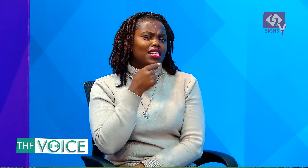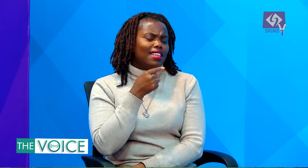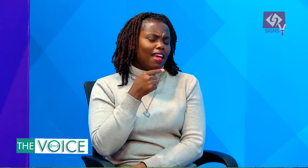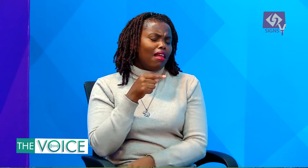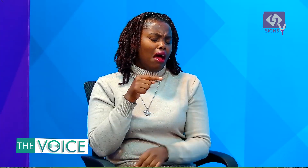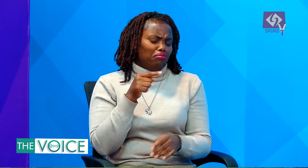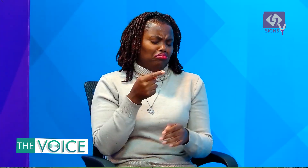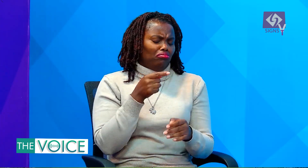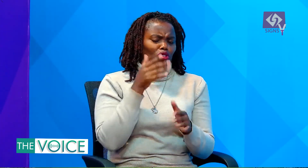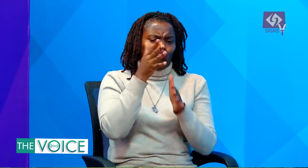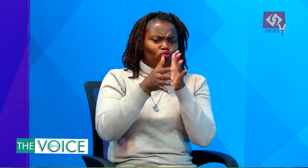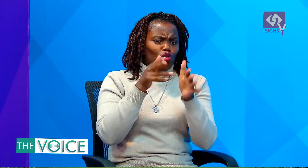were you given this sign name?